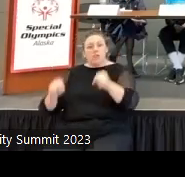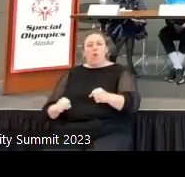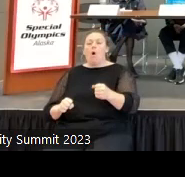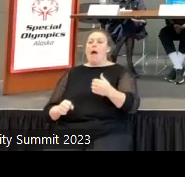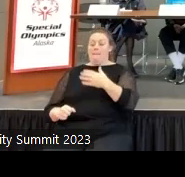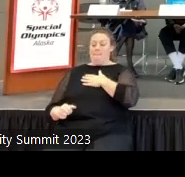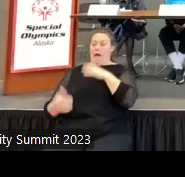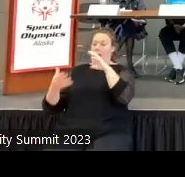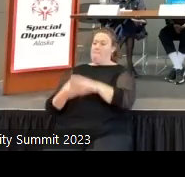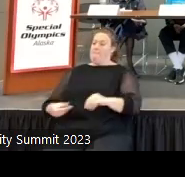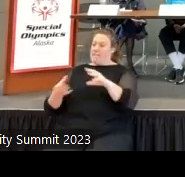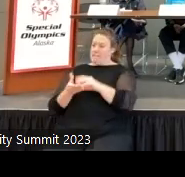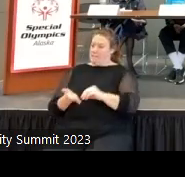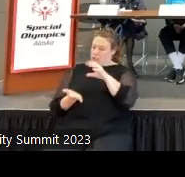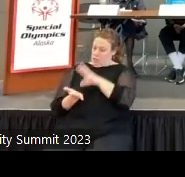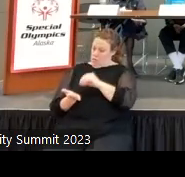message to the future.